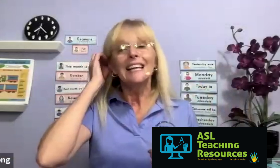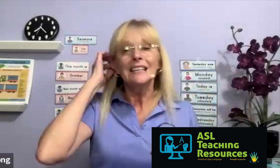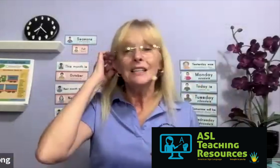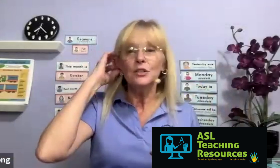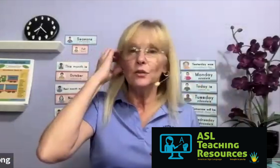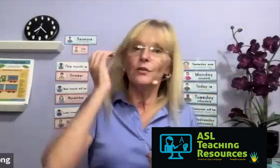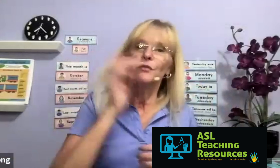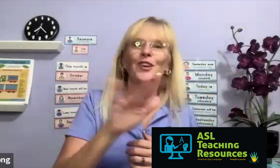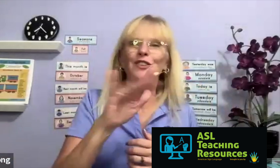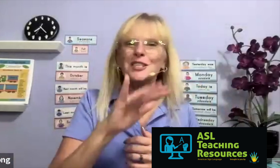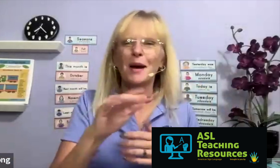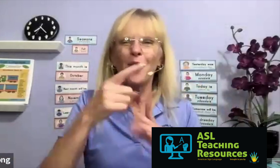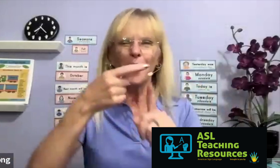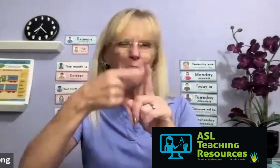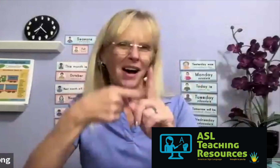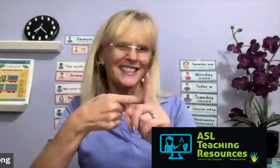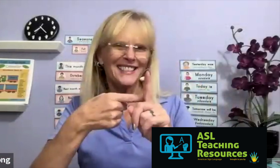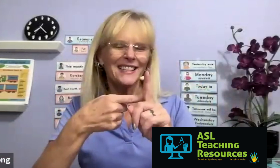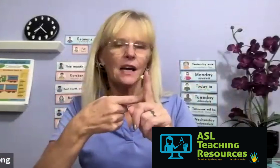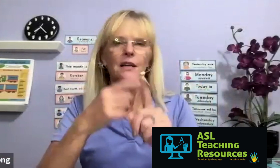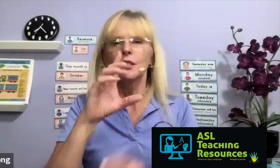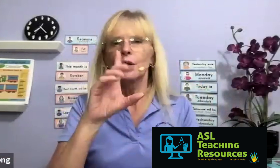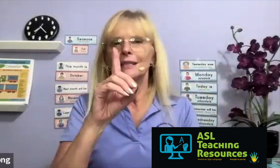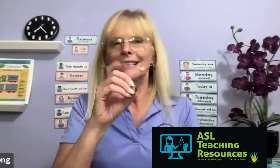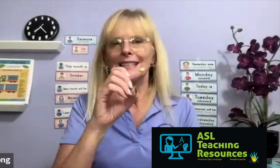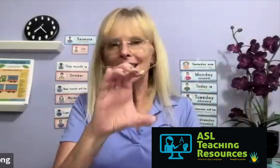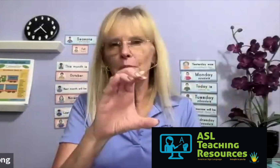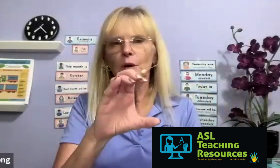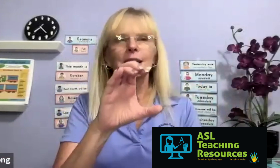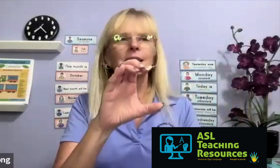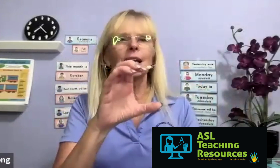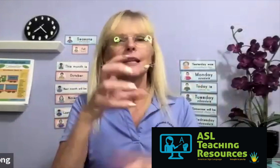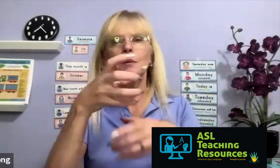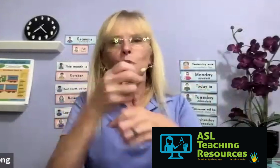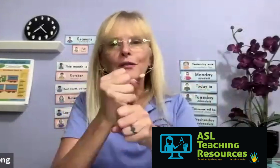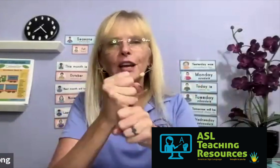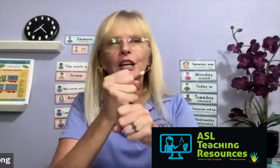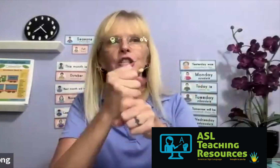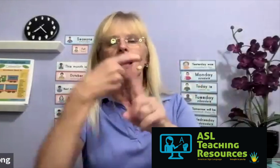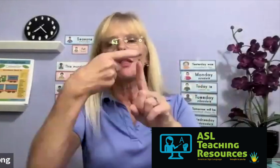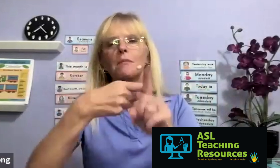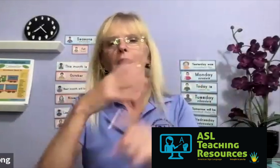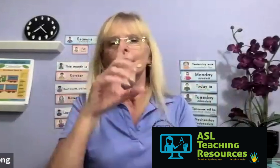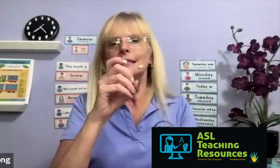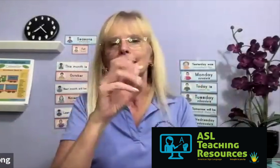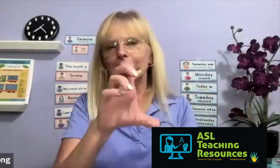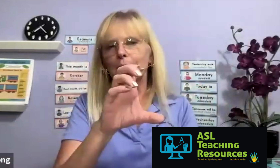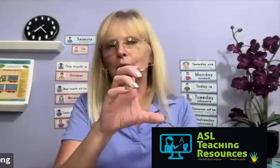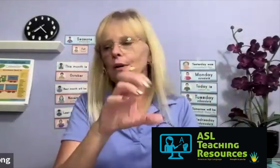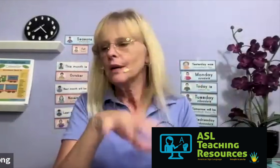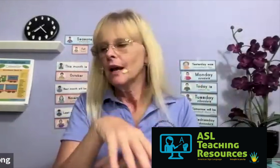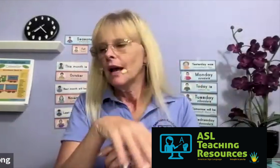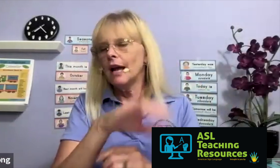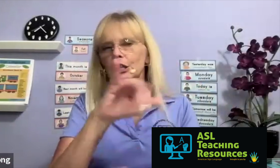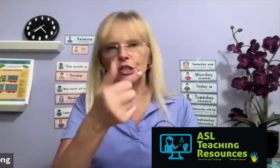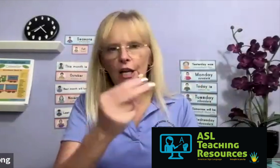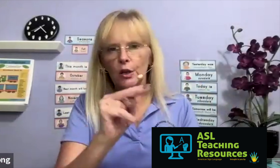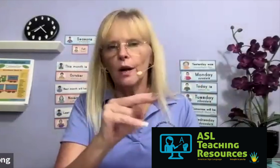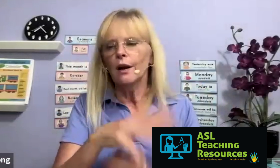tend to fingerspell the months. So December, it's like the abbreviation of the month, December and